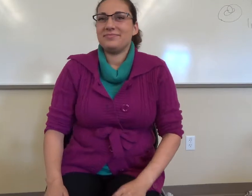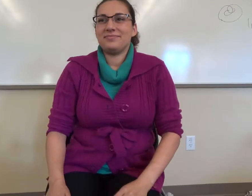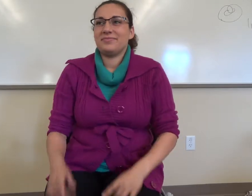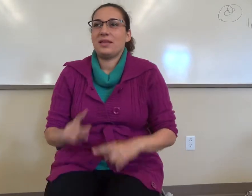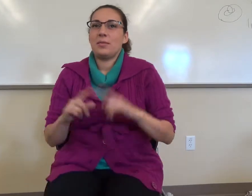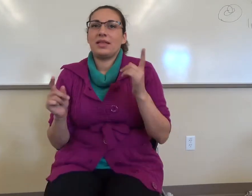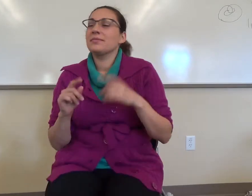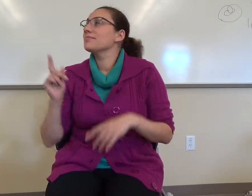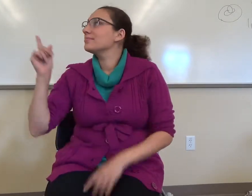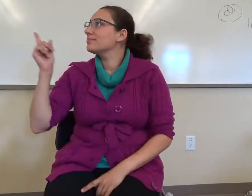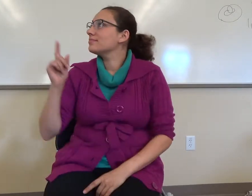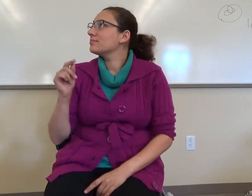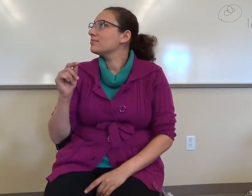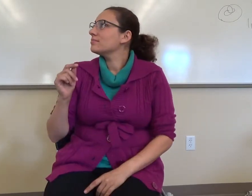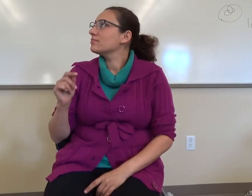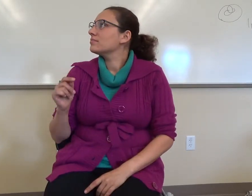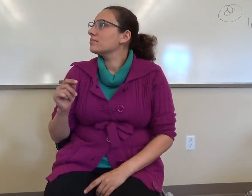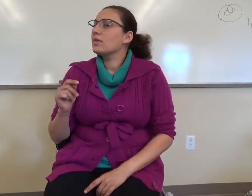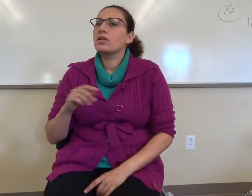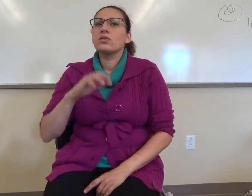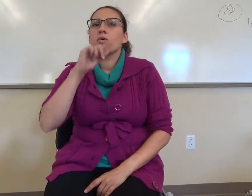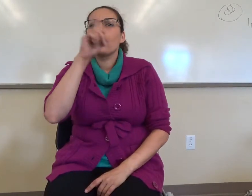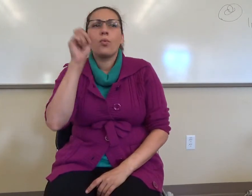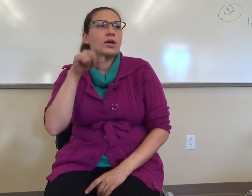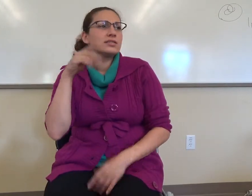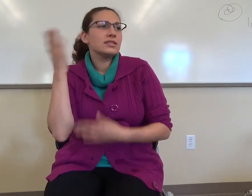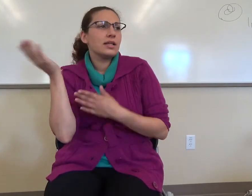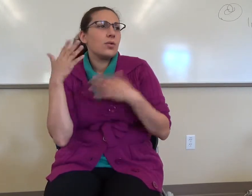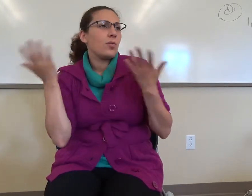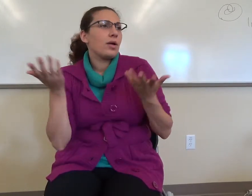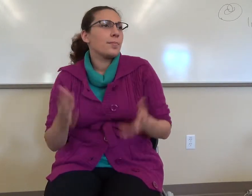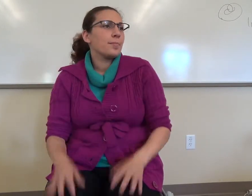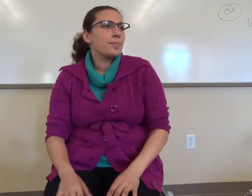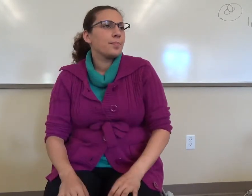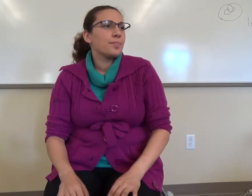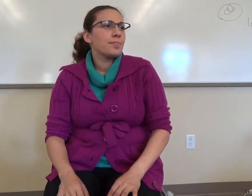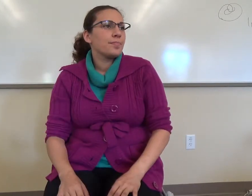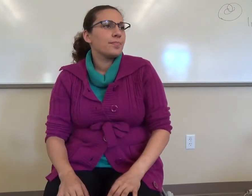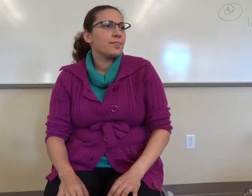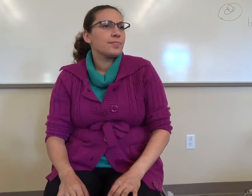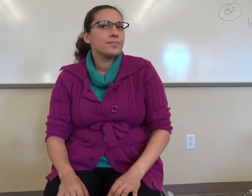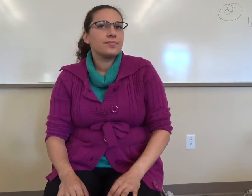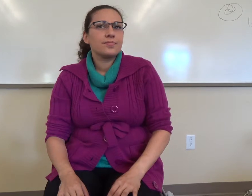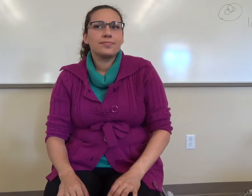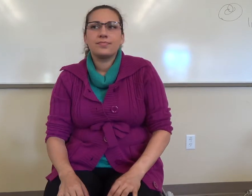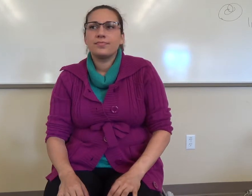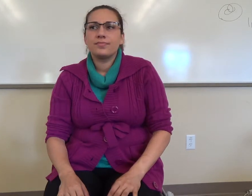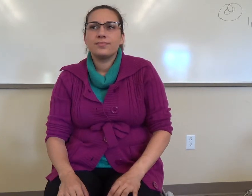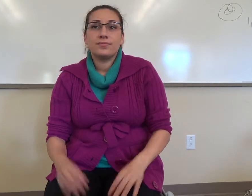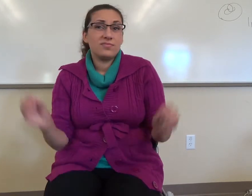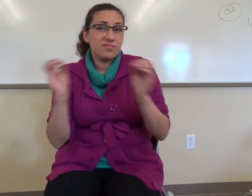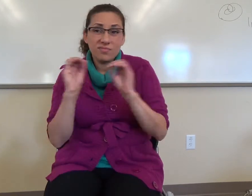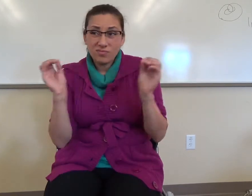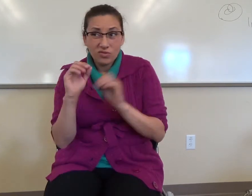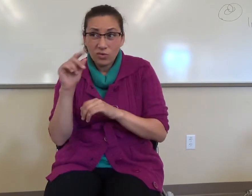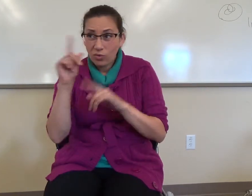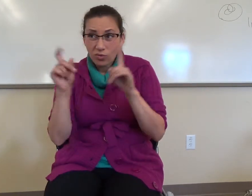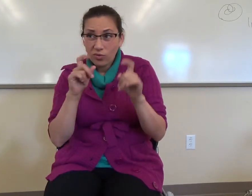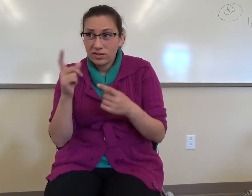What's your question? you have no questions about this? No, I just